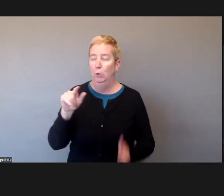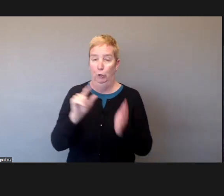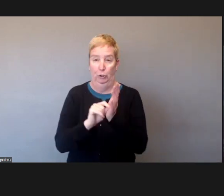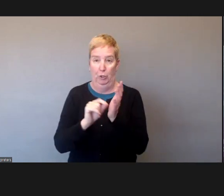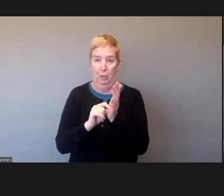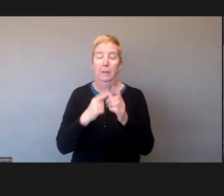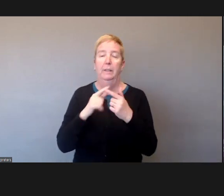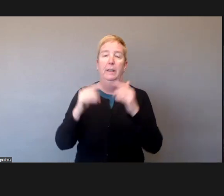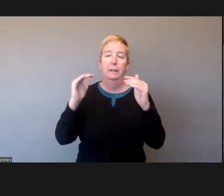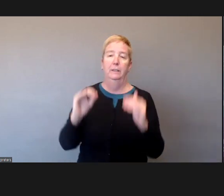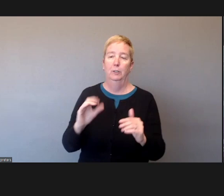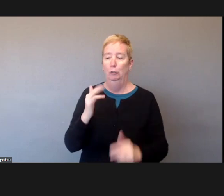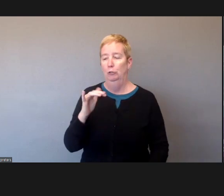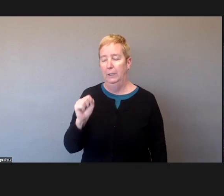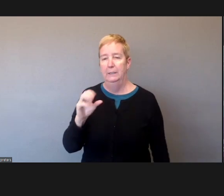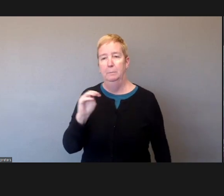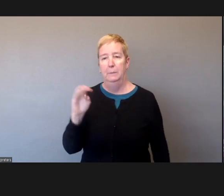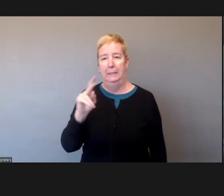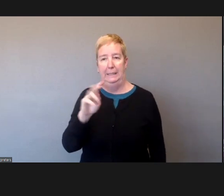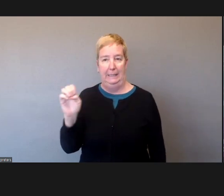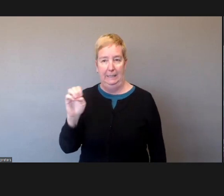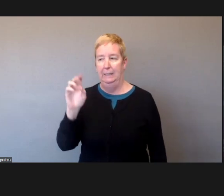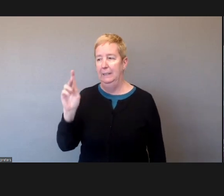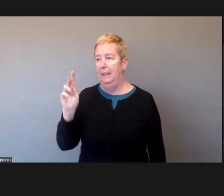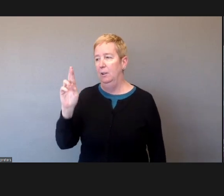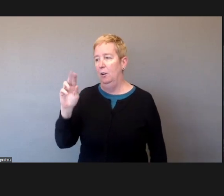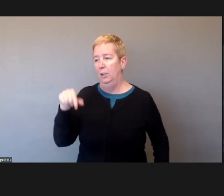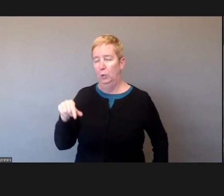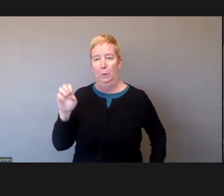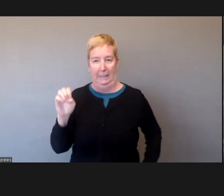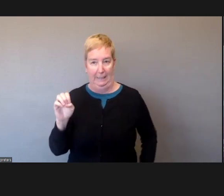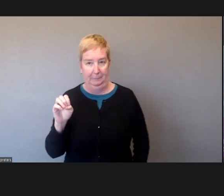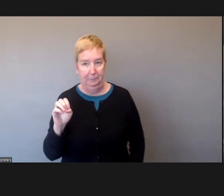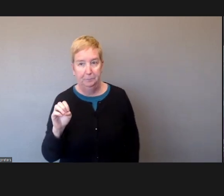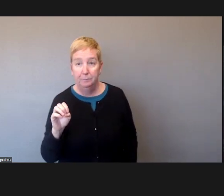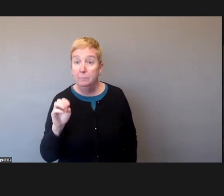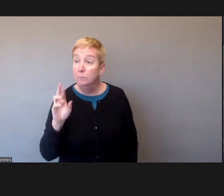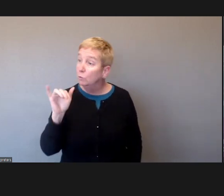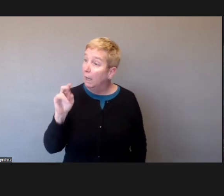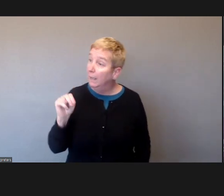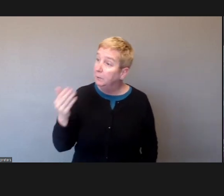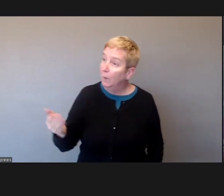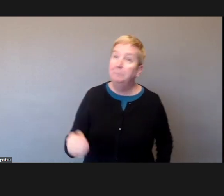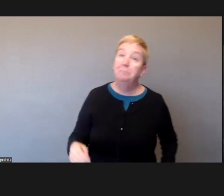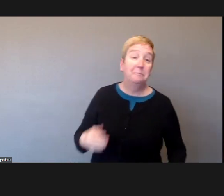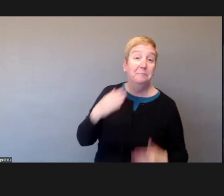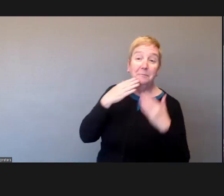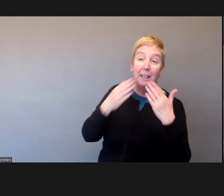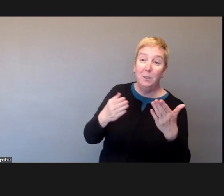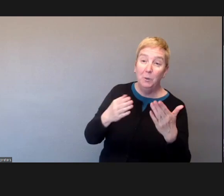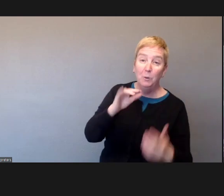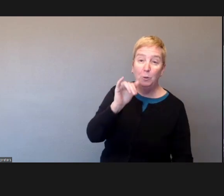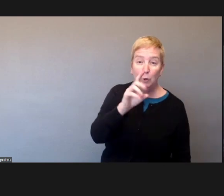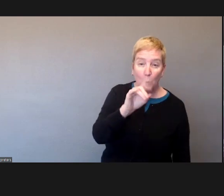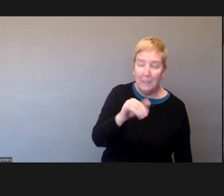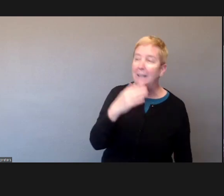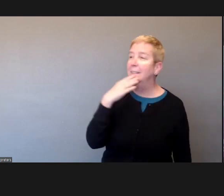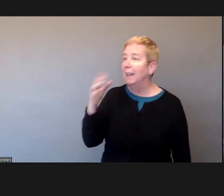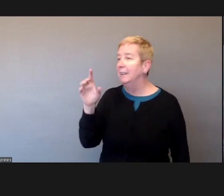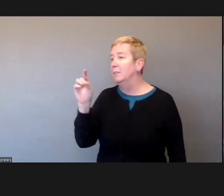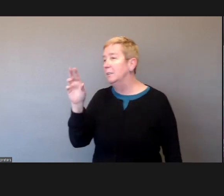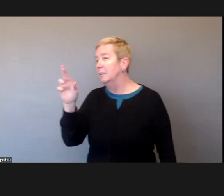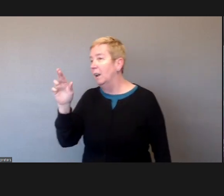at KRQE. Ryan, you should be able to unmute yourself. Thanks, Jody. Thanks, Dr. Strace, for taking our